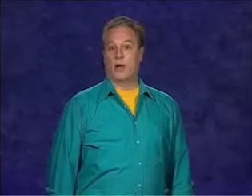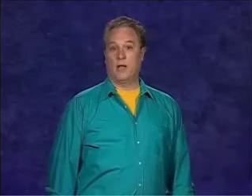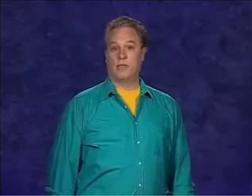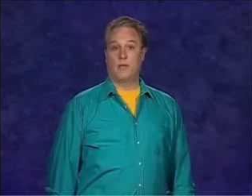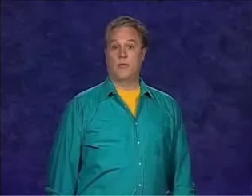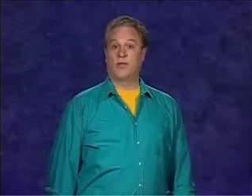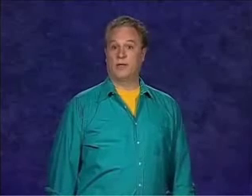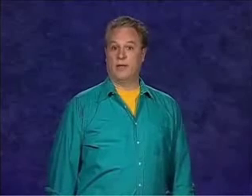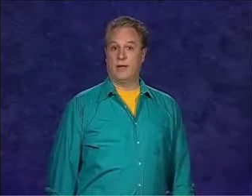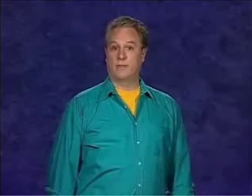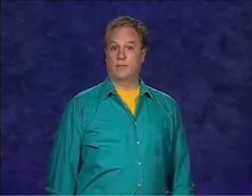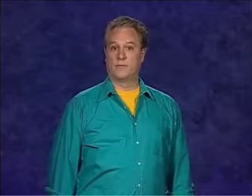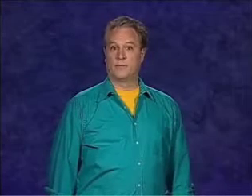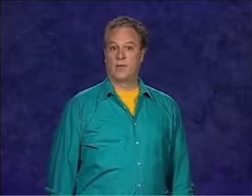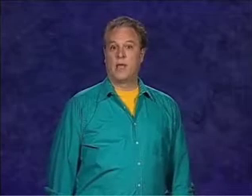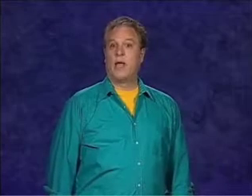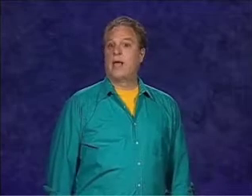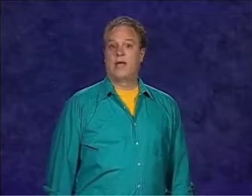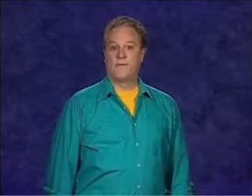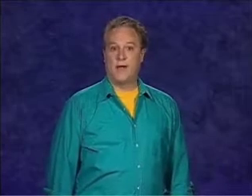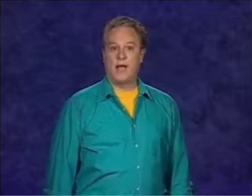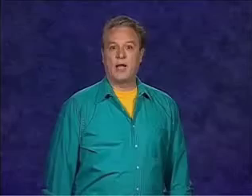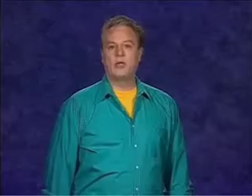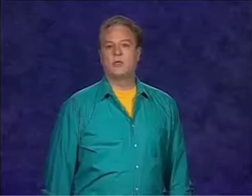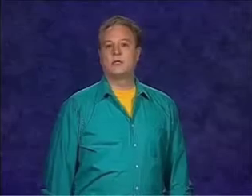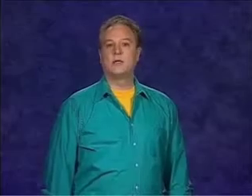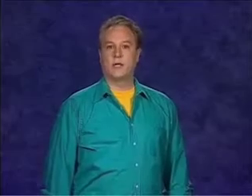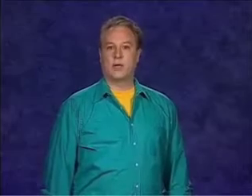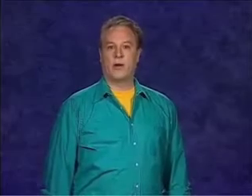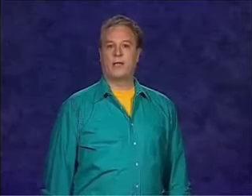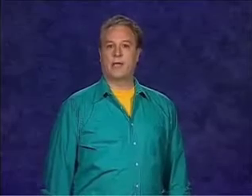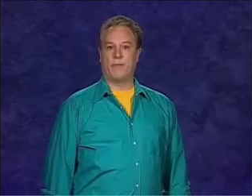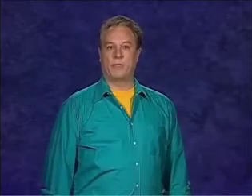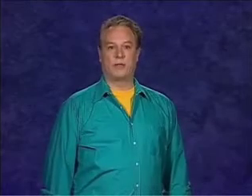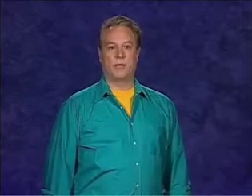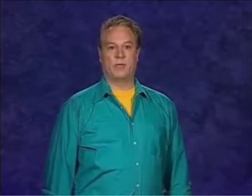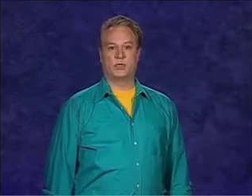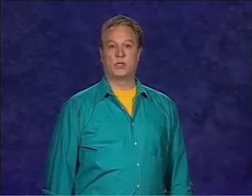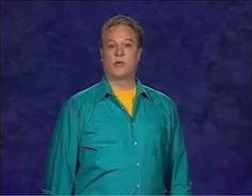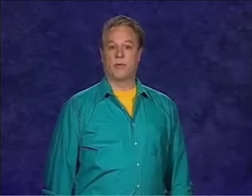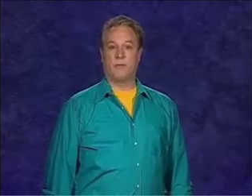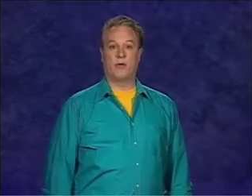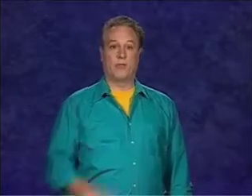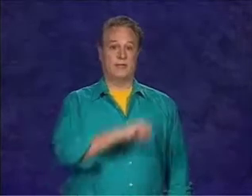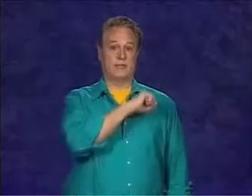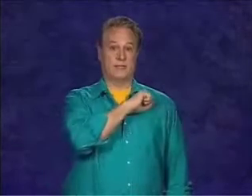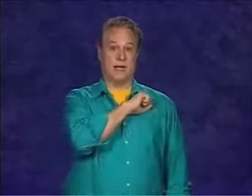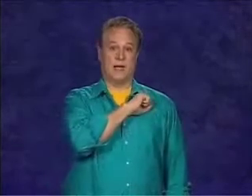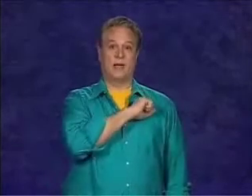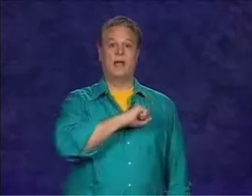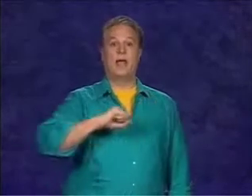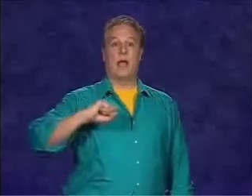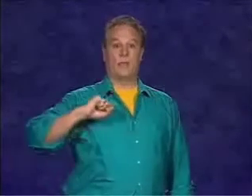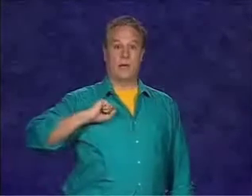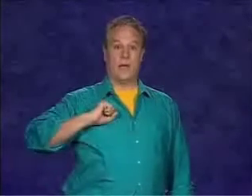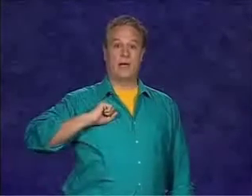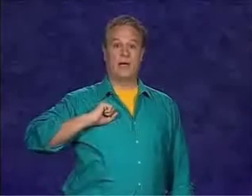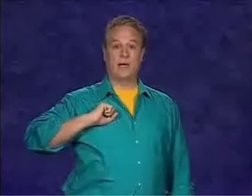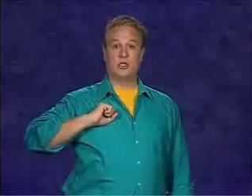held up with clips. If not, you still can create that mental picture to remember this sign and related